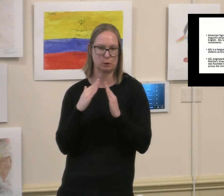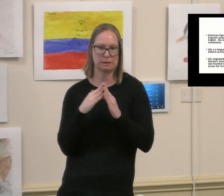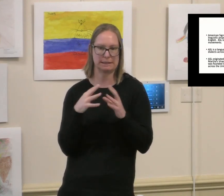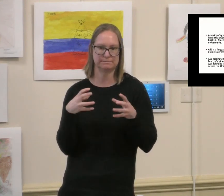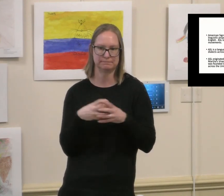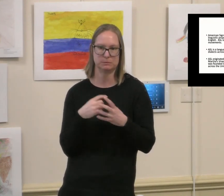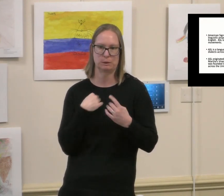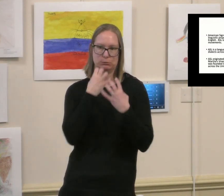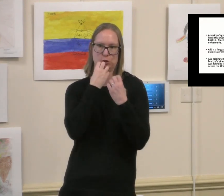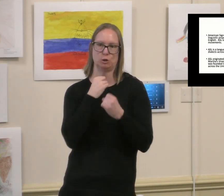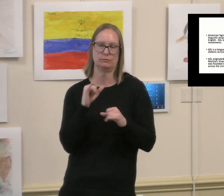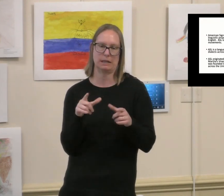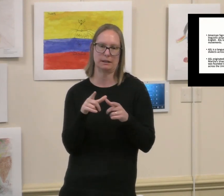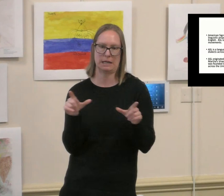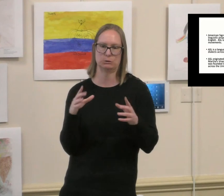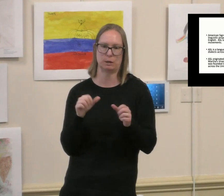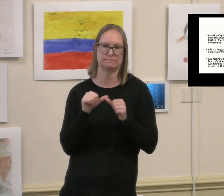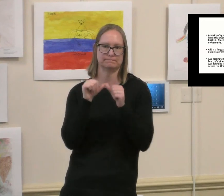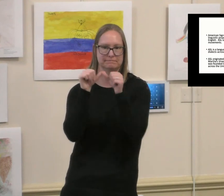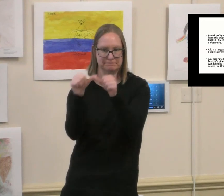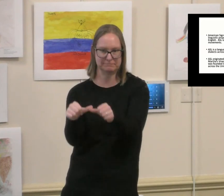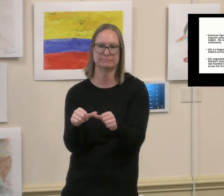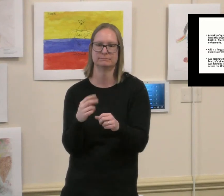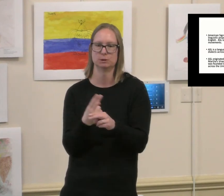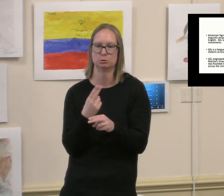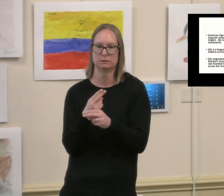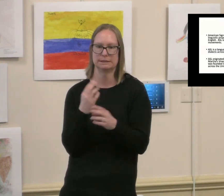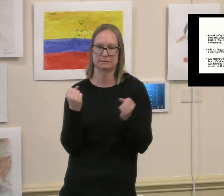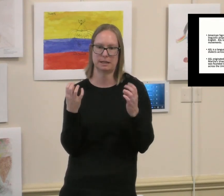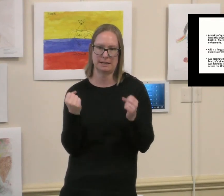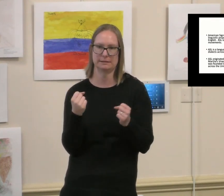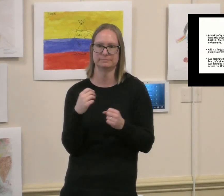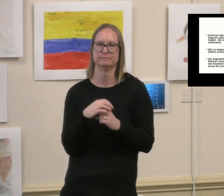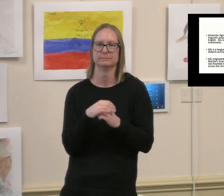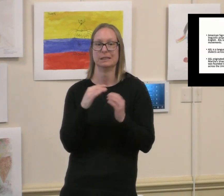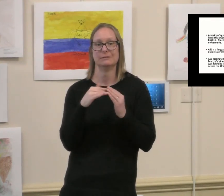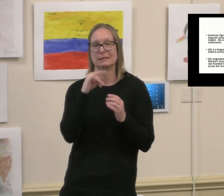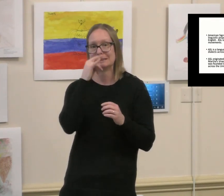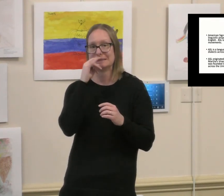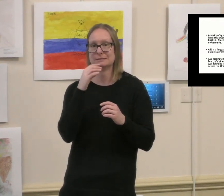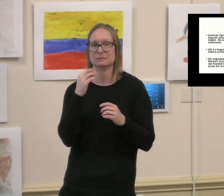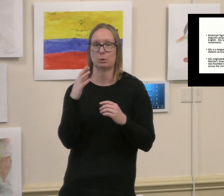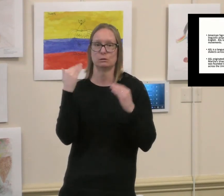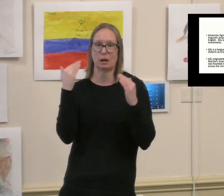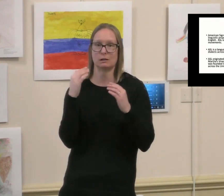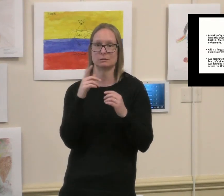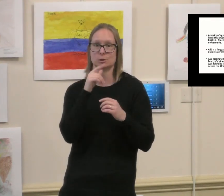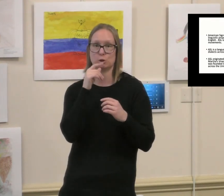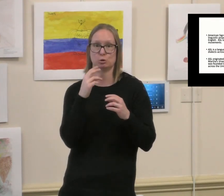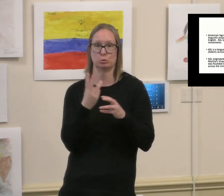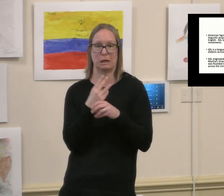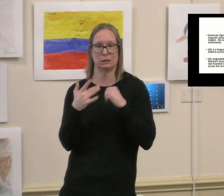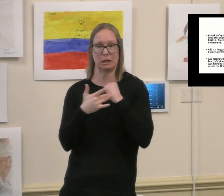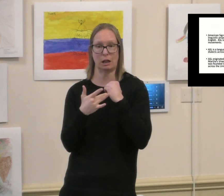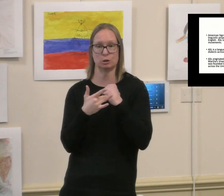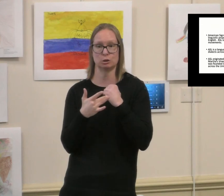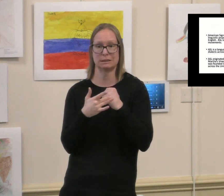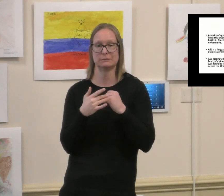ASL is a huge part of the deaf culture and community, and we want to preserve that as long as we can. Even children or adults who